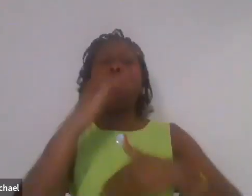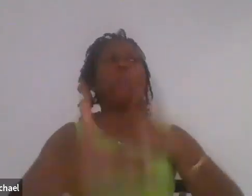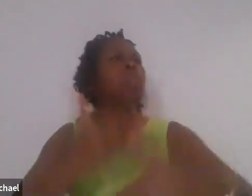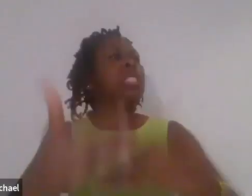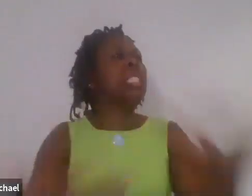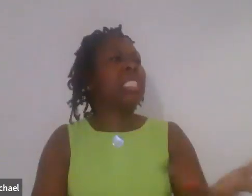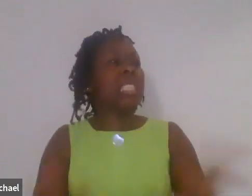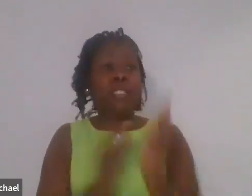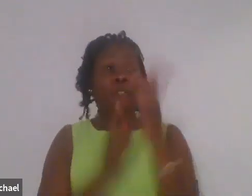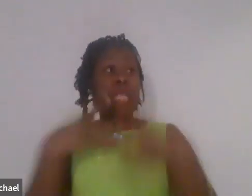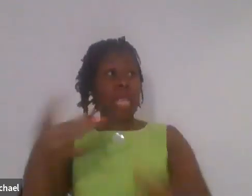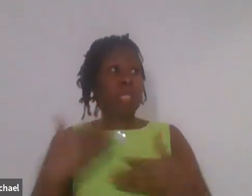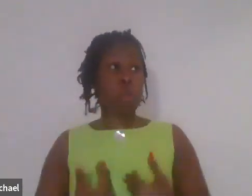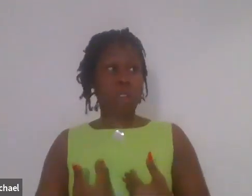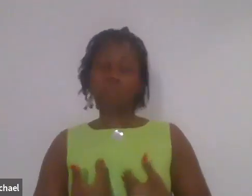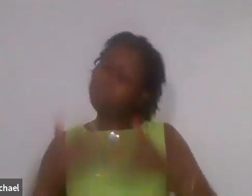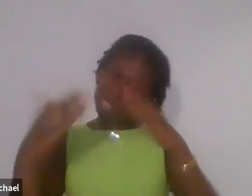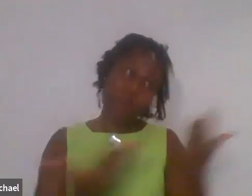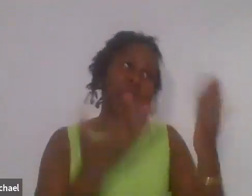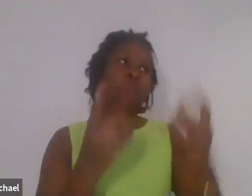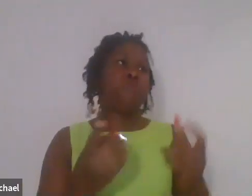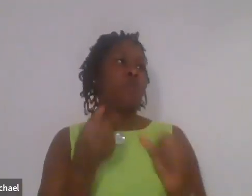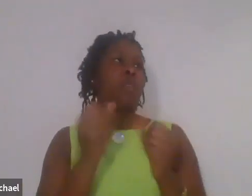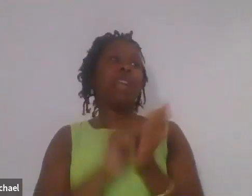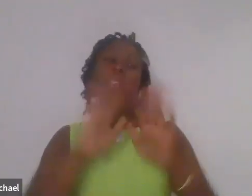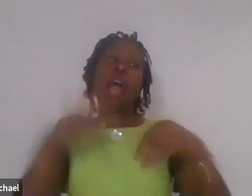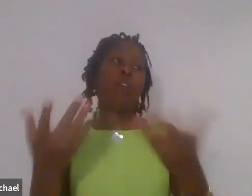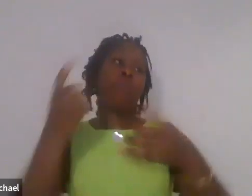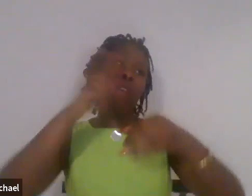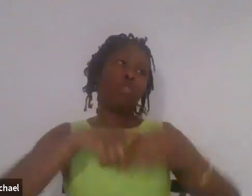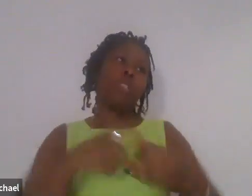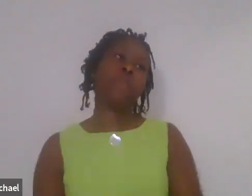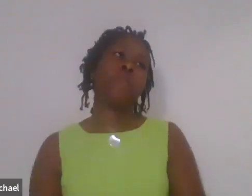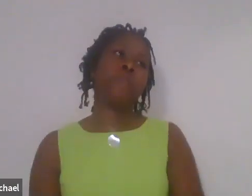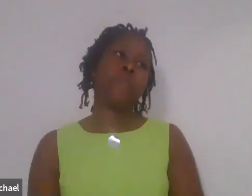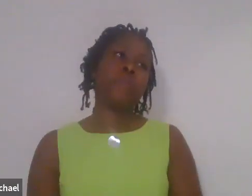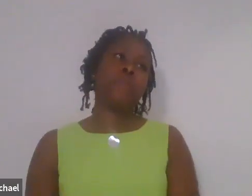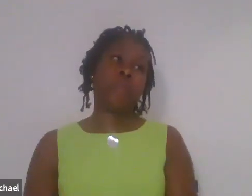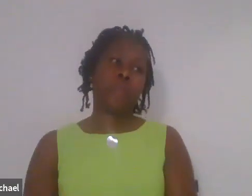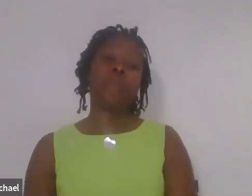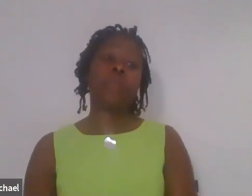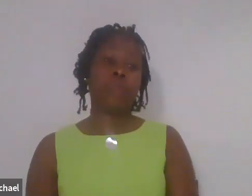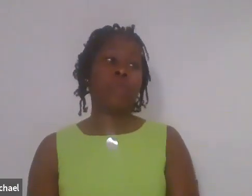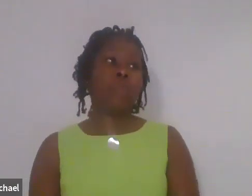it was so easy. There's no process. So they told me, welcome. So that's how I joined.